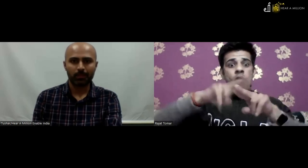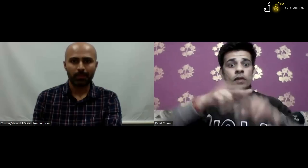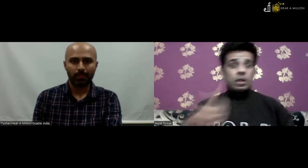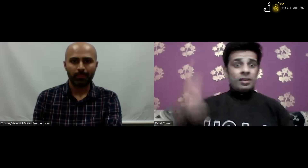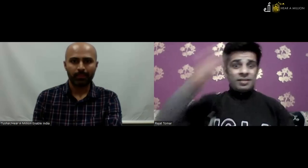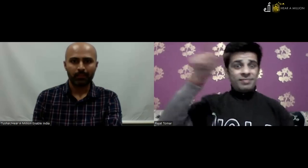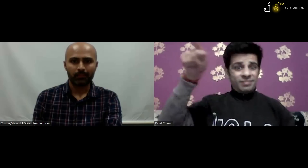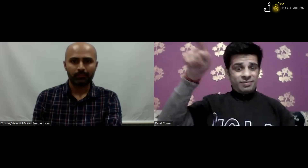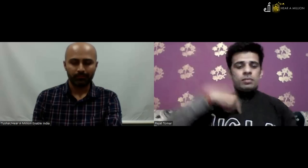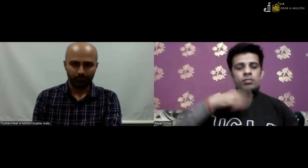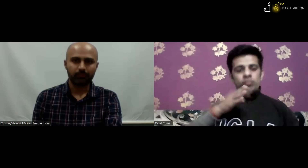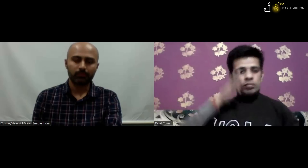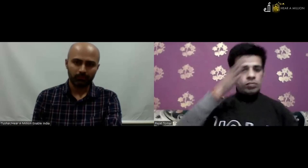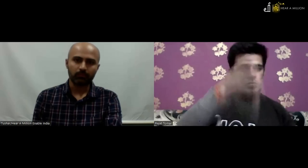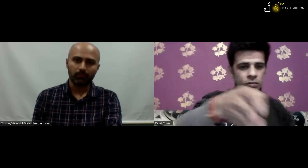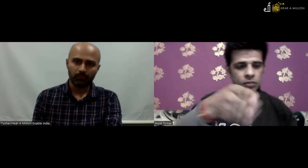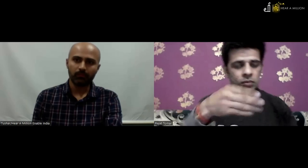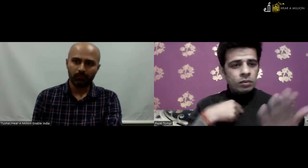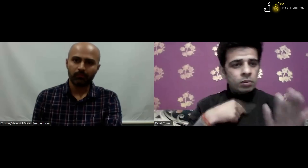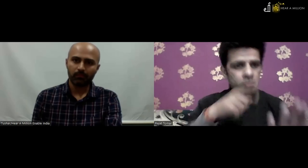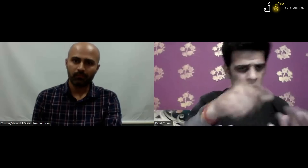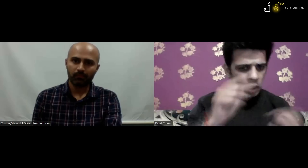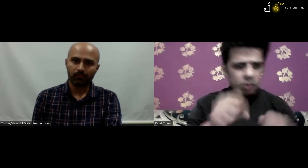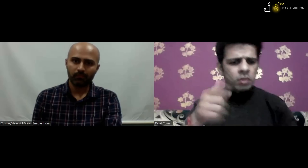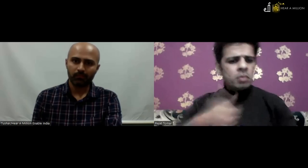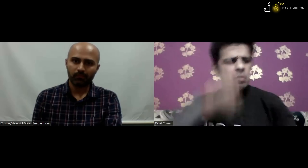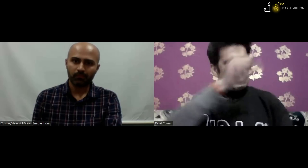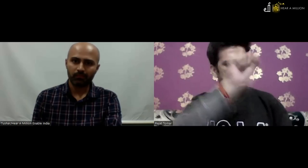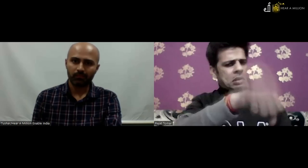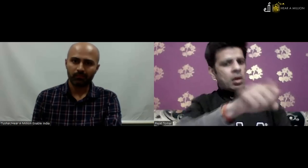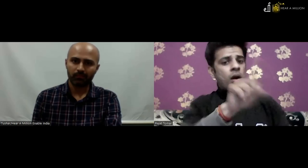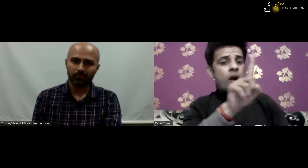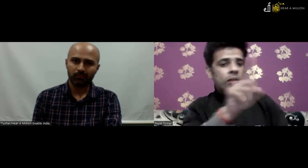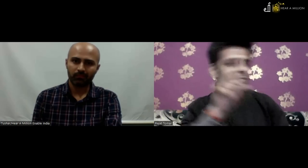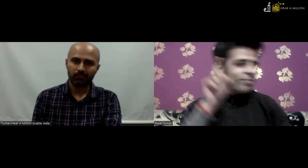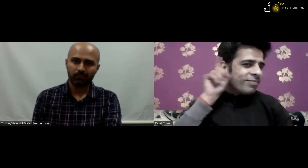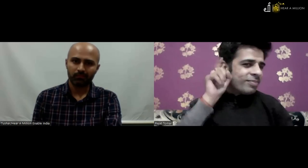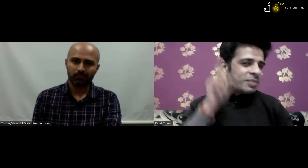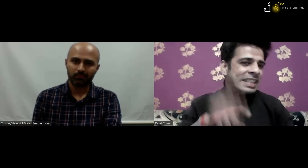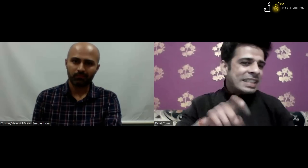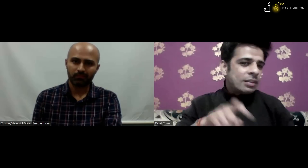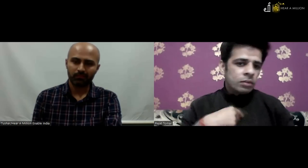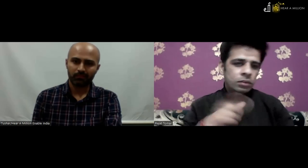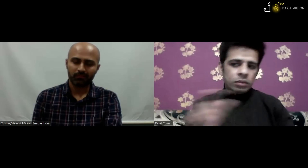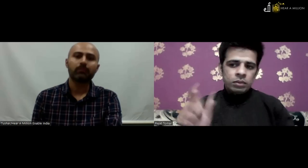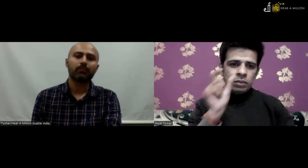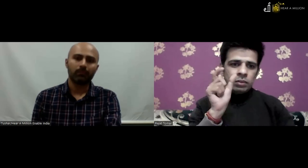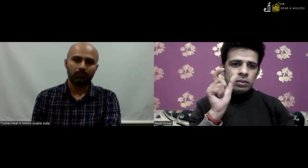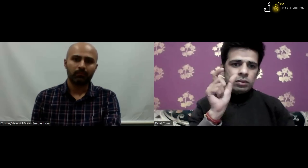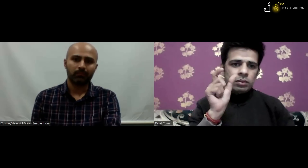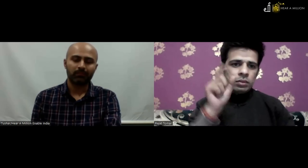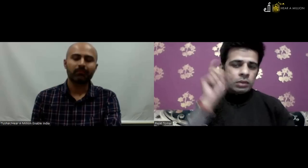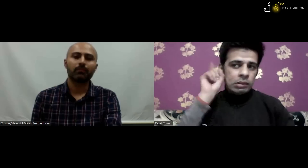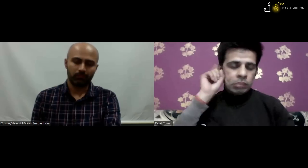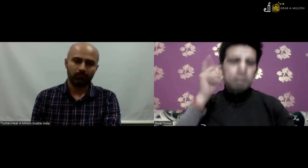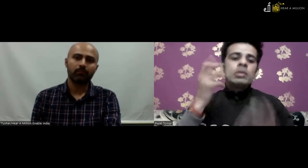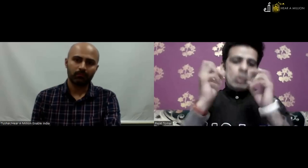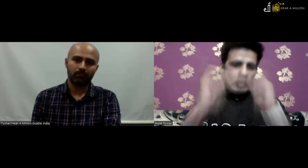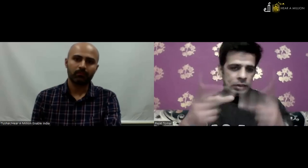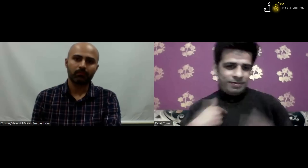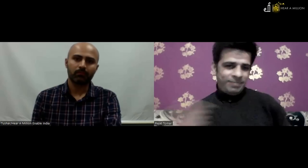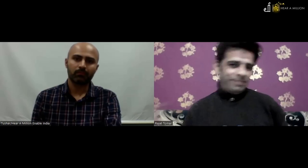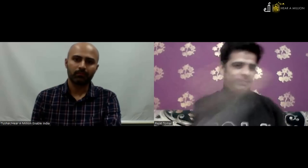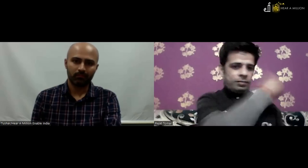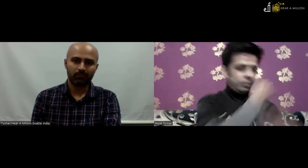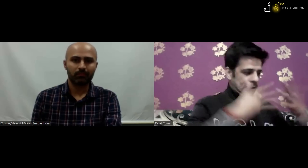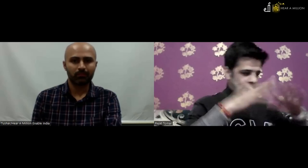at that time. So I went to the RTO office and I talked to them. That I told them that they told me that, yeah, you need to